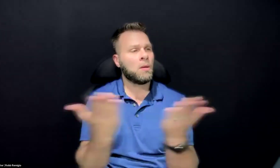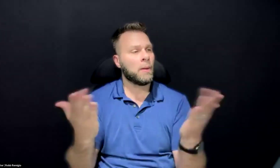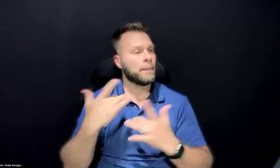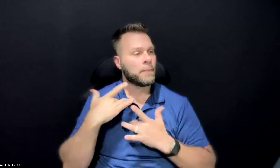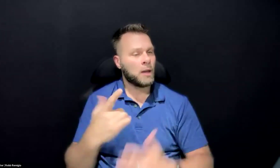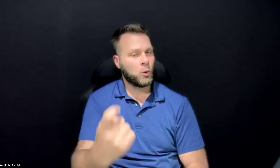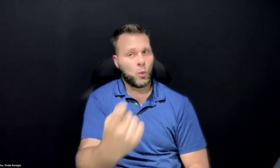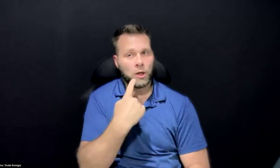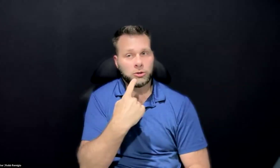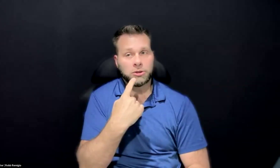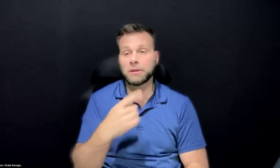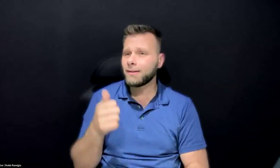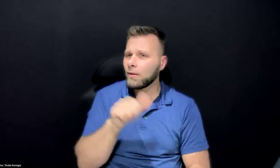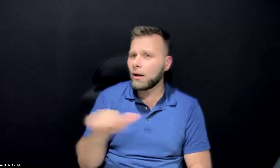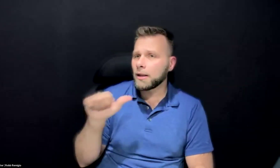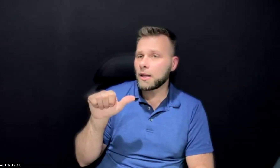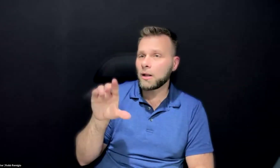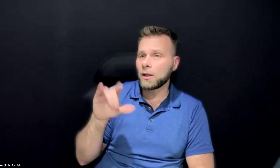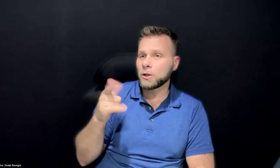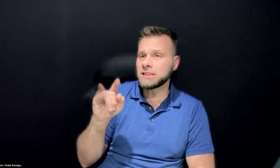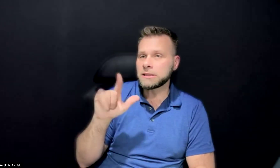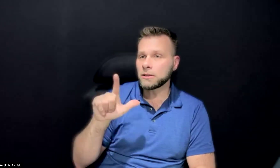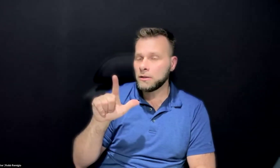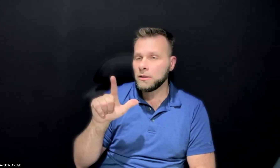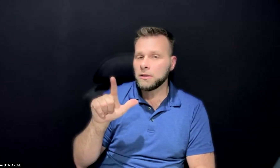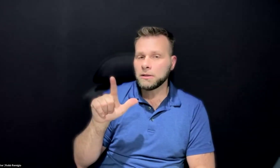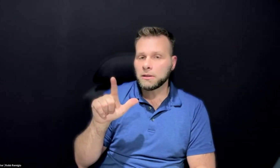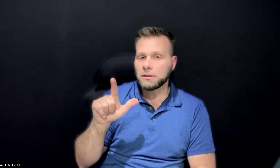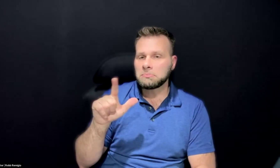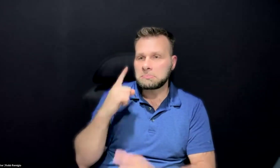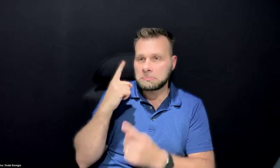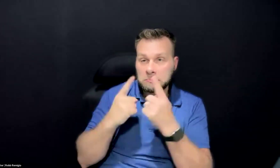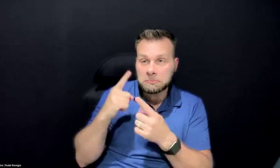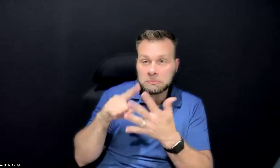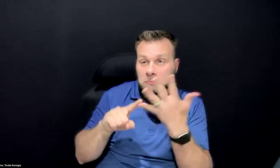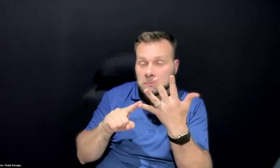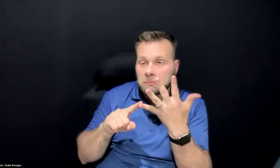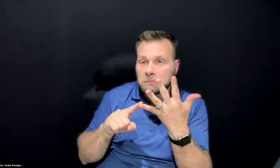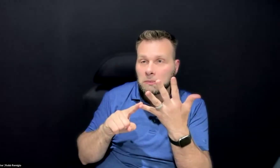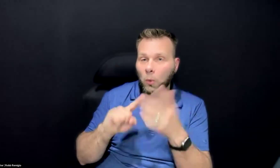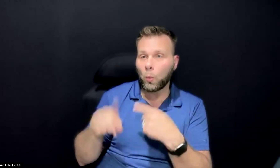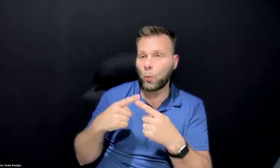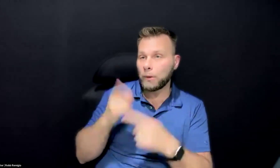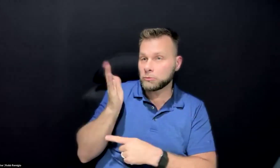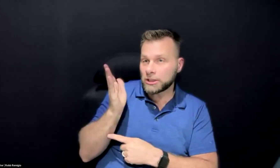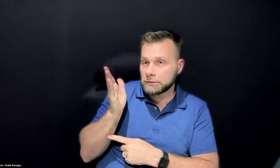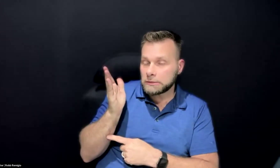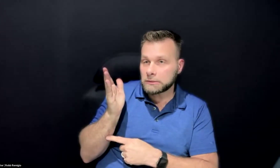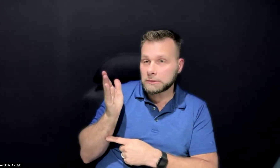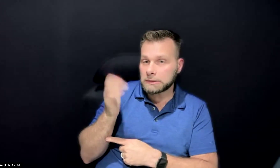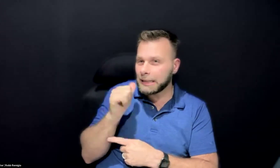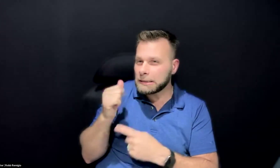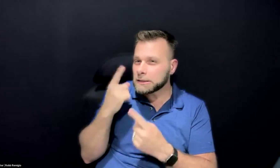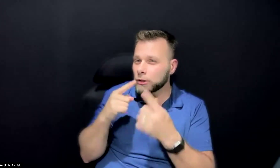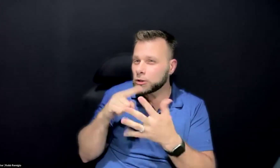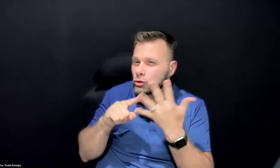are there any logistical considerations presenters should be aware of when presenting? David,